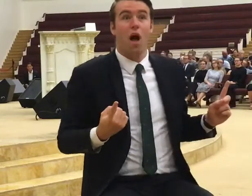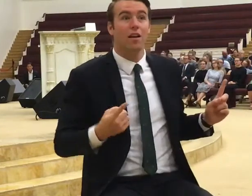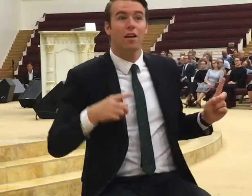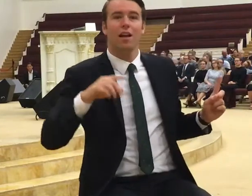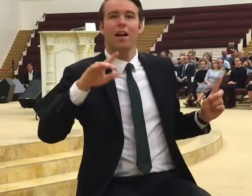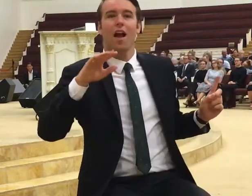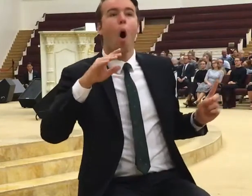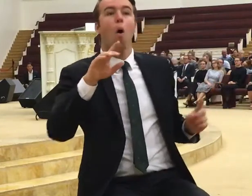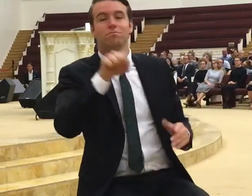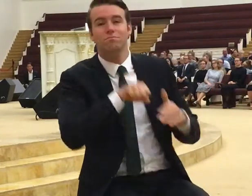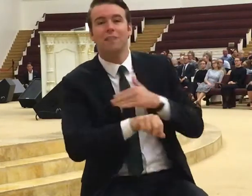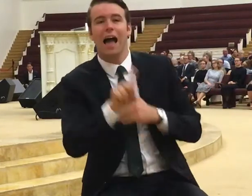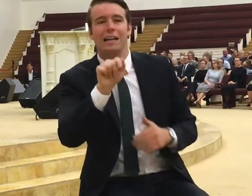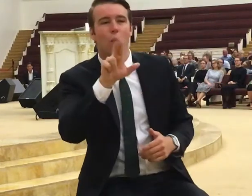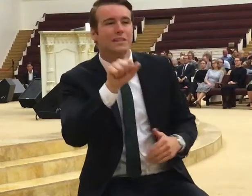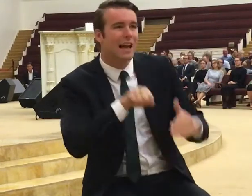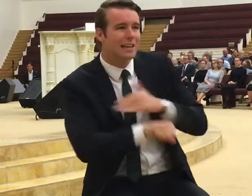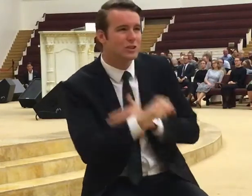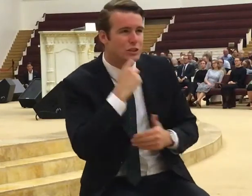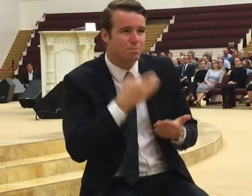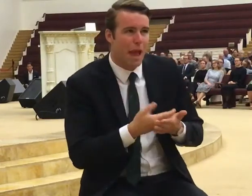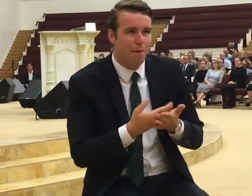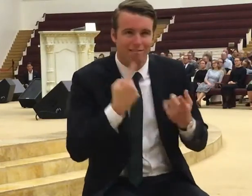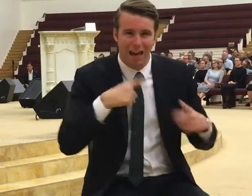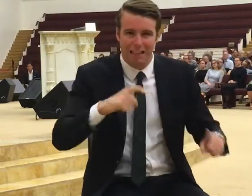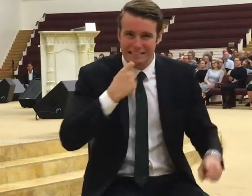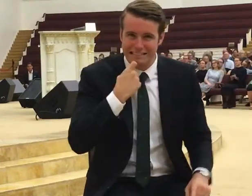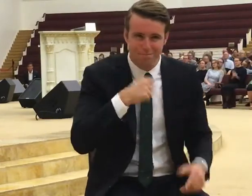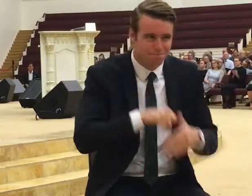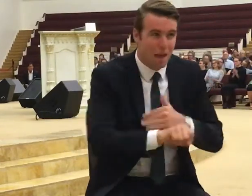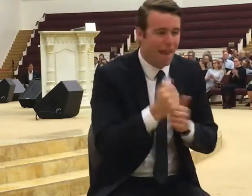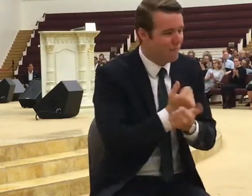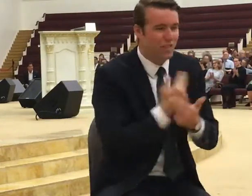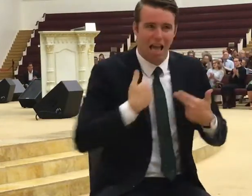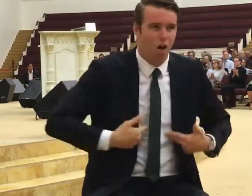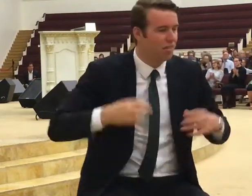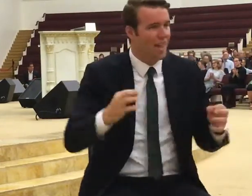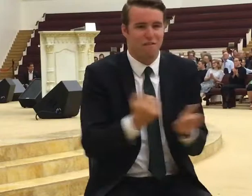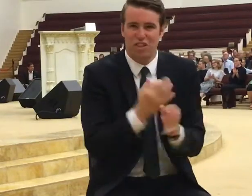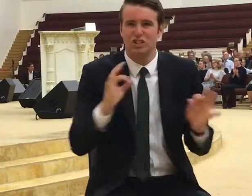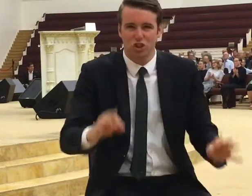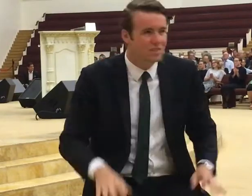Carissa had a baby. Everything's healthy. Mama's doing good. I had a baby today. They're all celebrating.